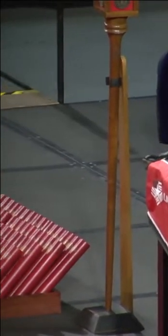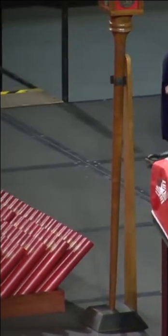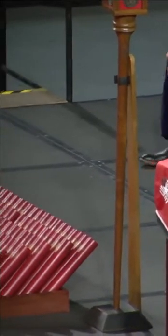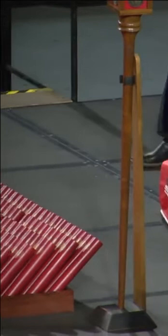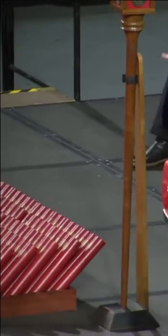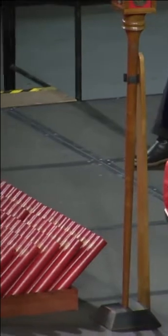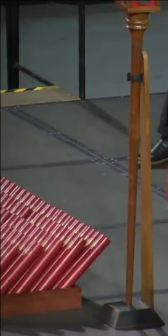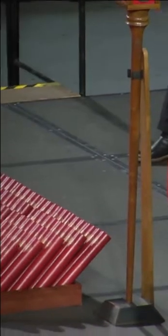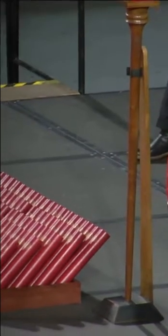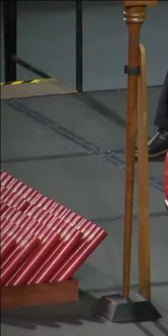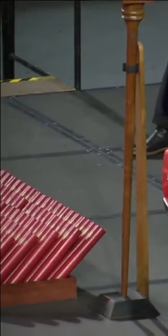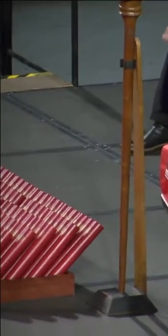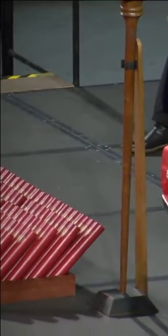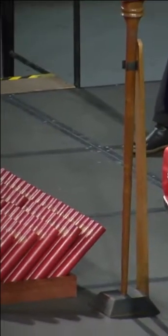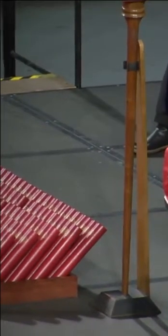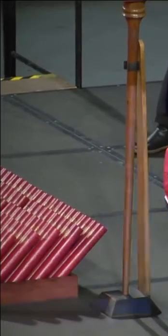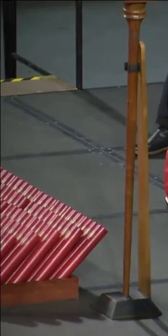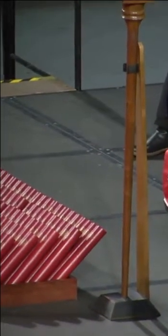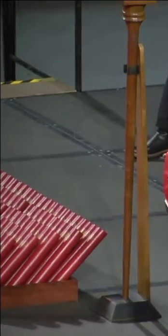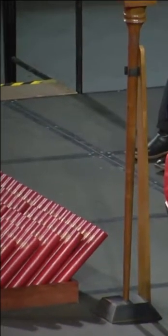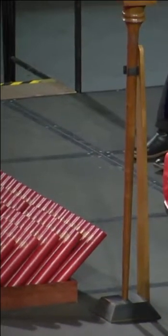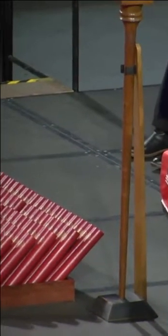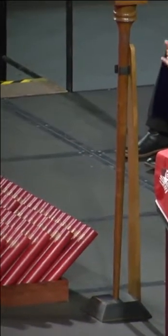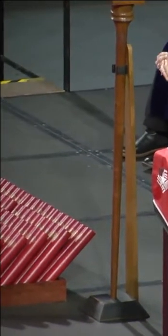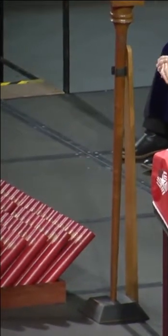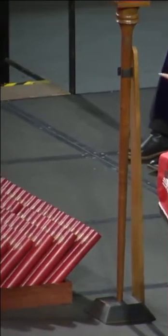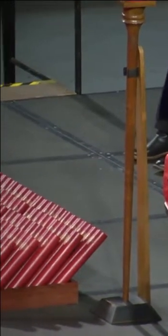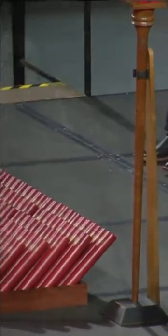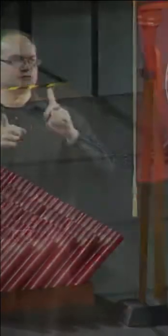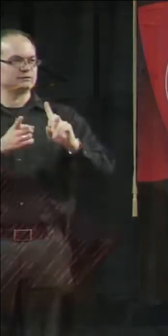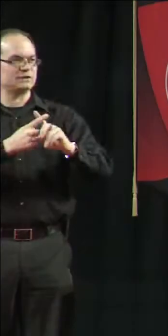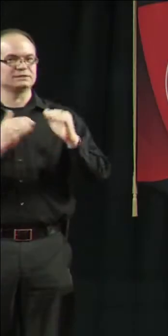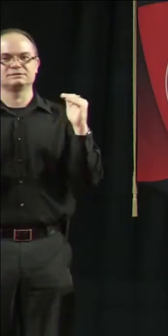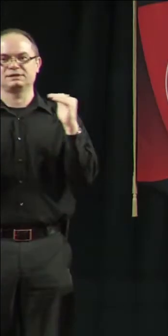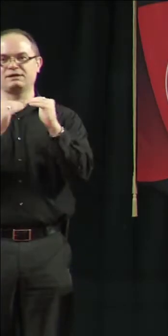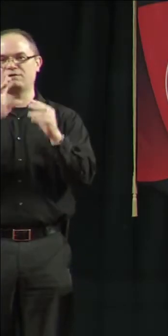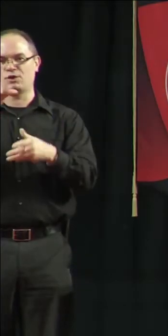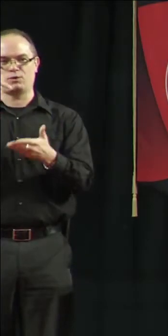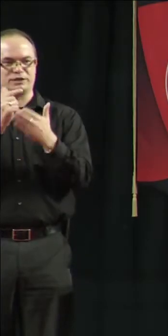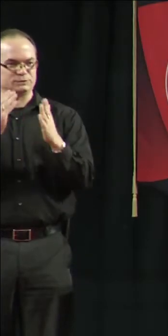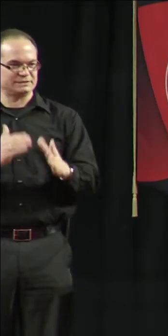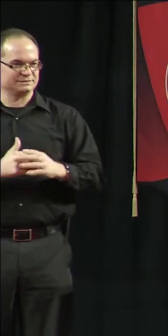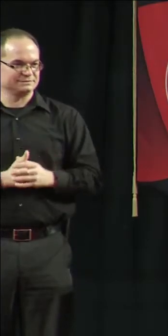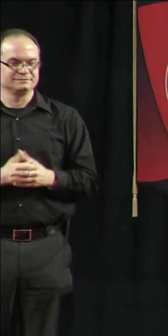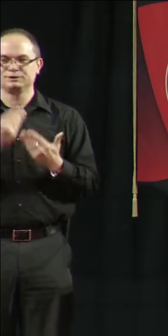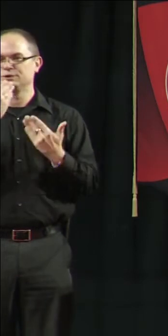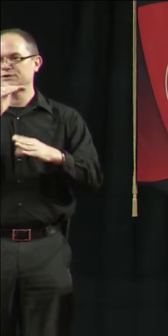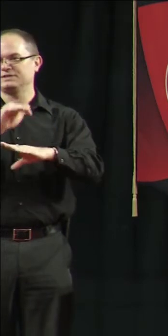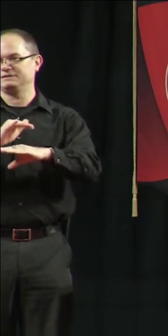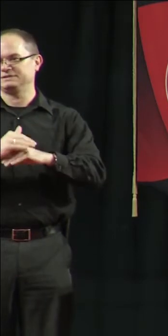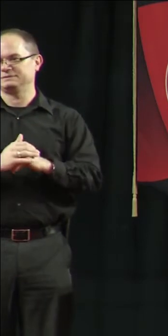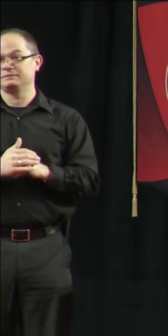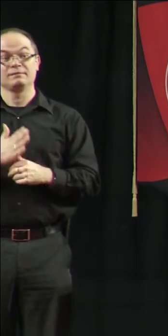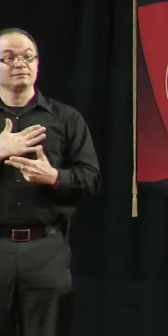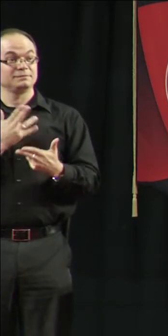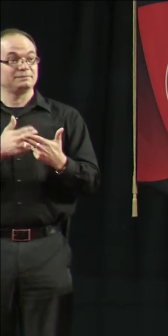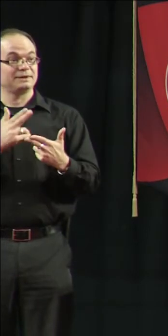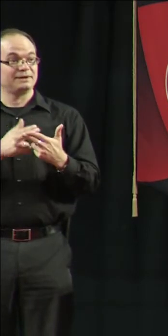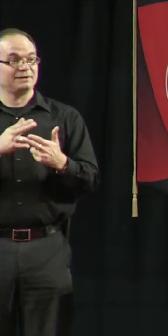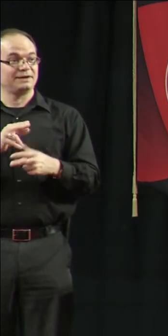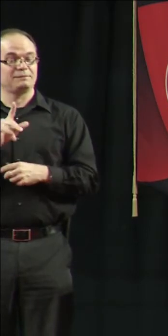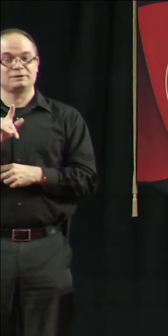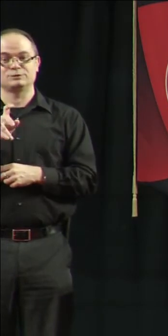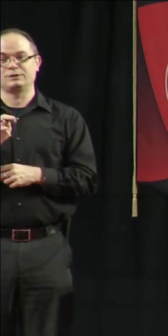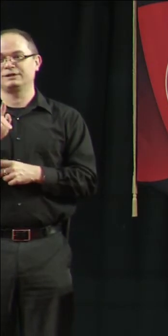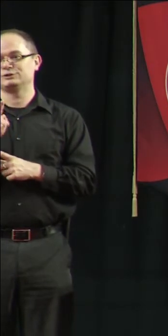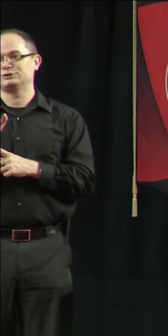Administrators, distinguished faculty, family, friends, and fellow graduates, good evening. My name is